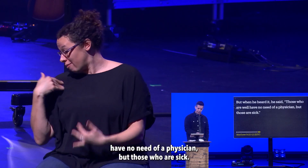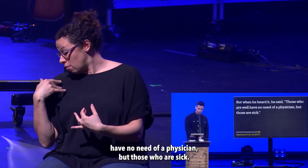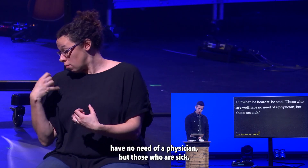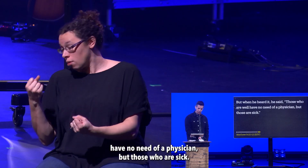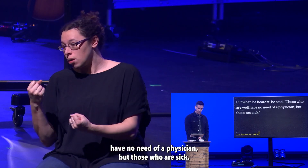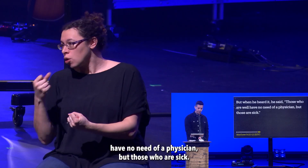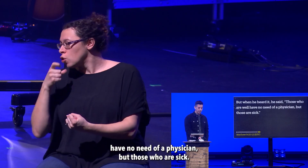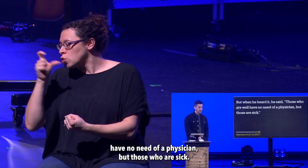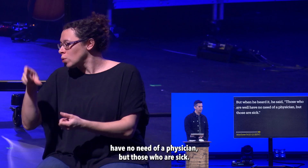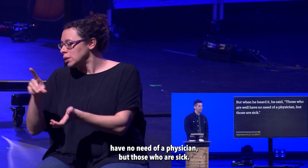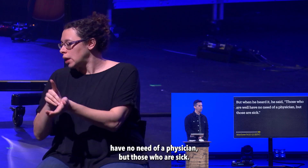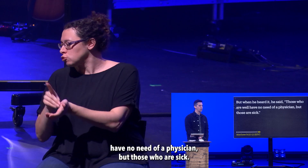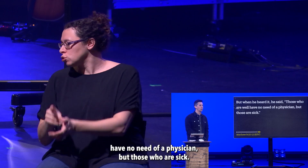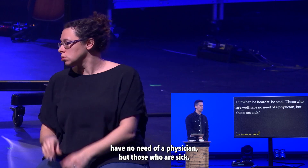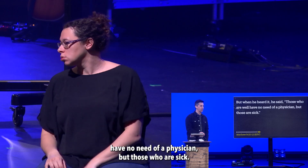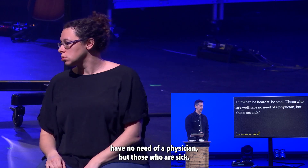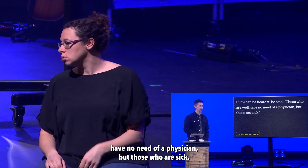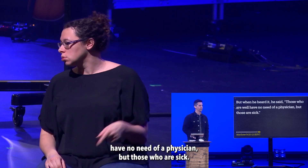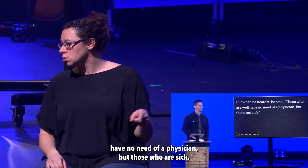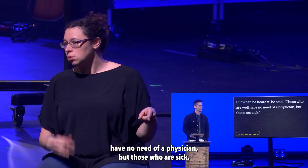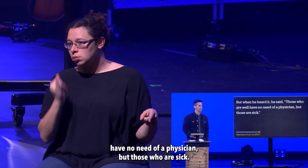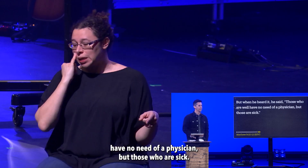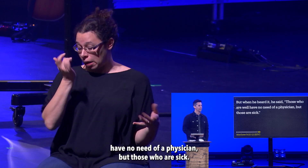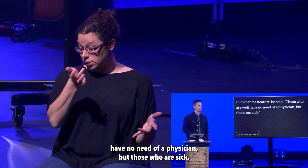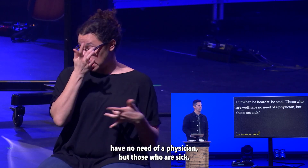of a physician, but those who are sick.